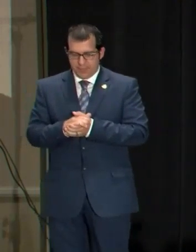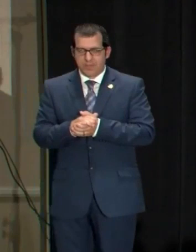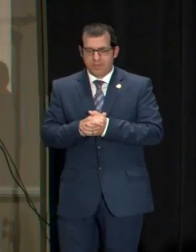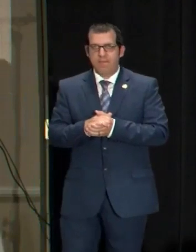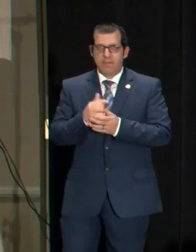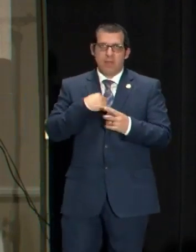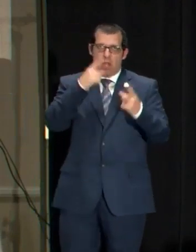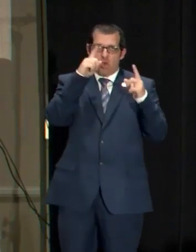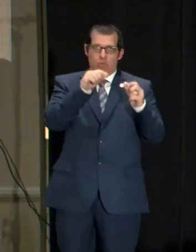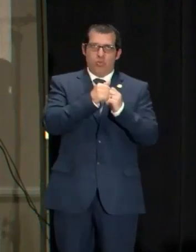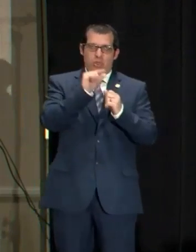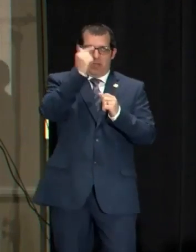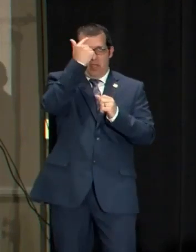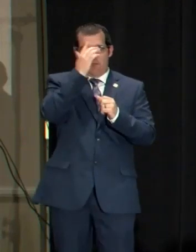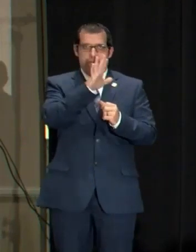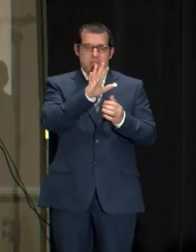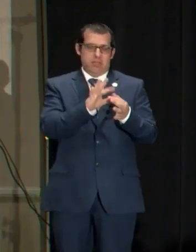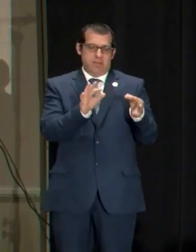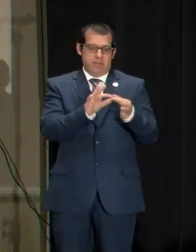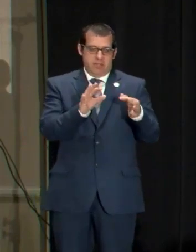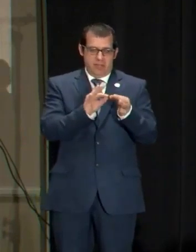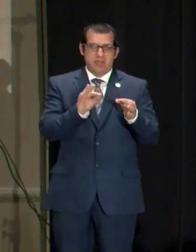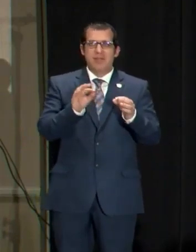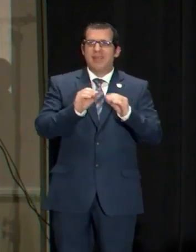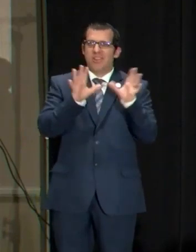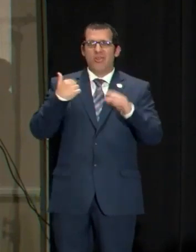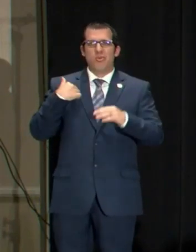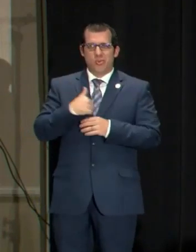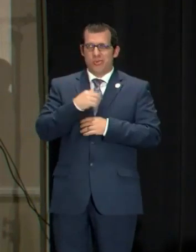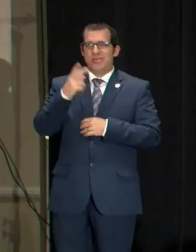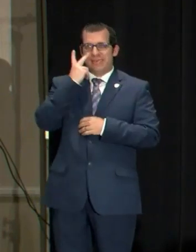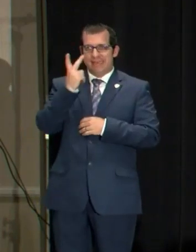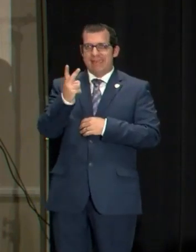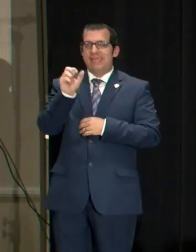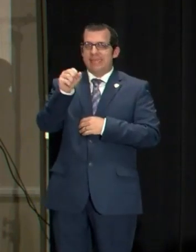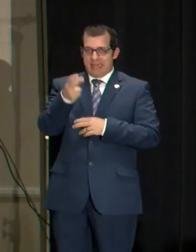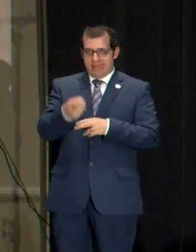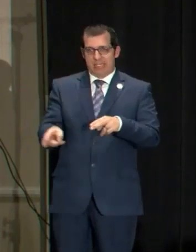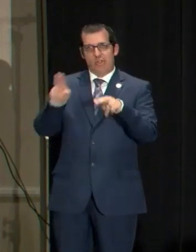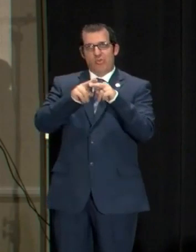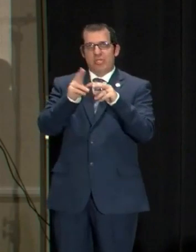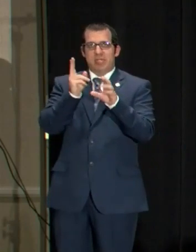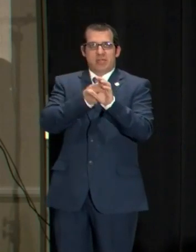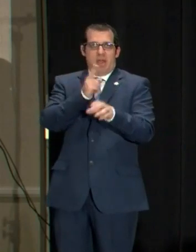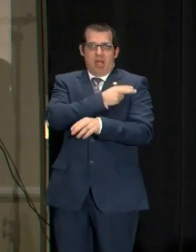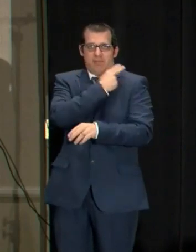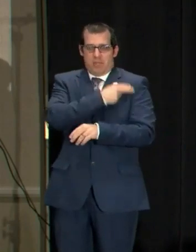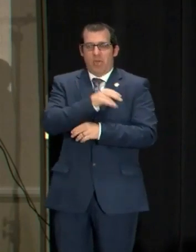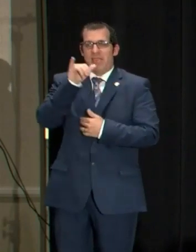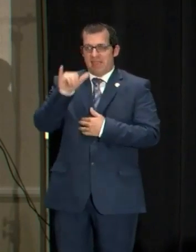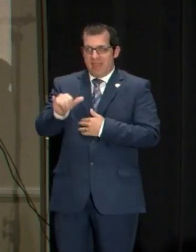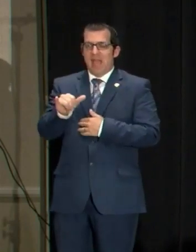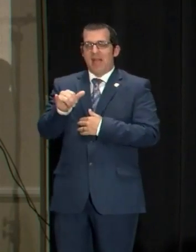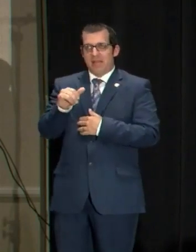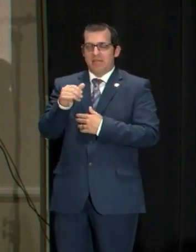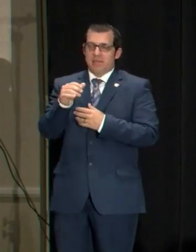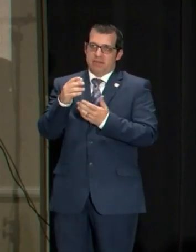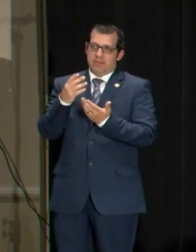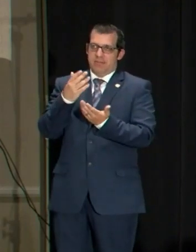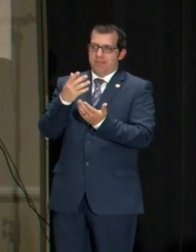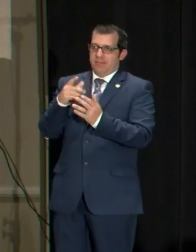Yes, I would agree with the governor's comments. Clearly, we're seeing an increase in hospitalizations, and that's a good signal that we're seeing